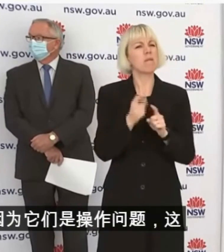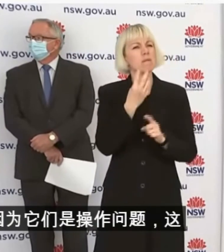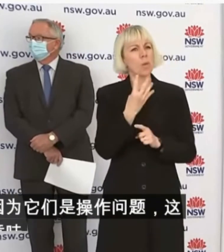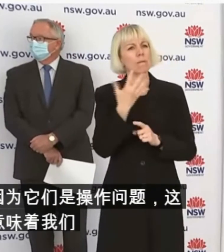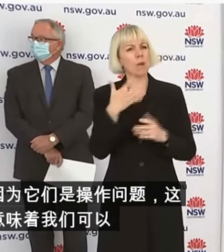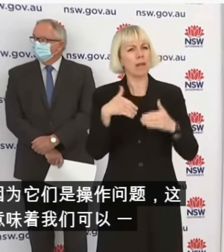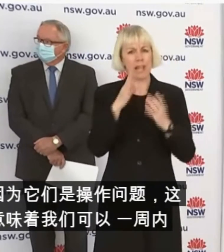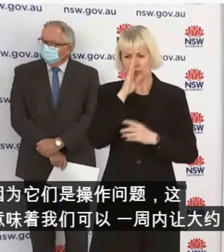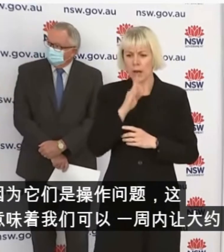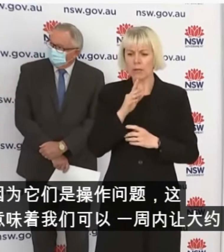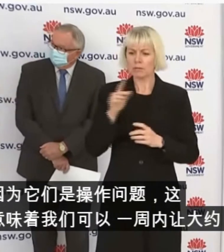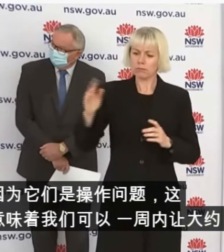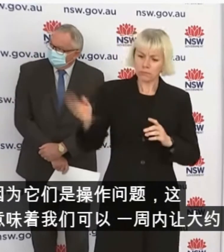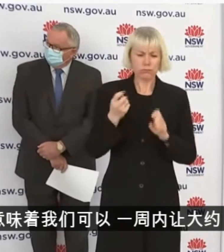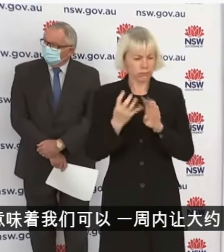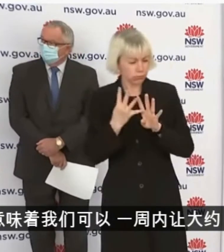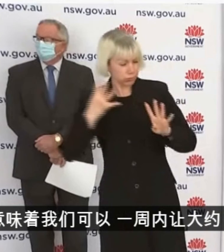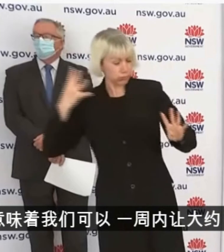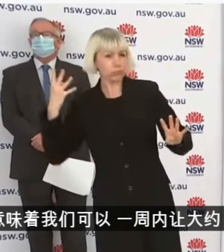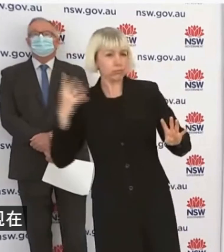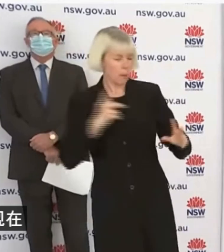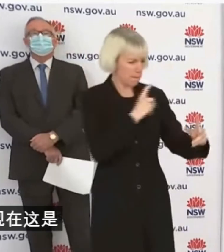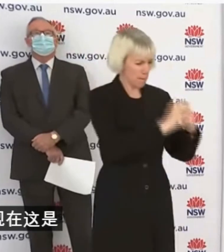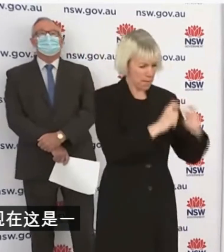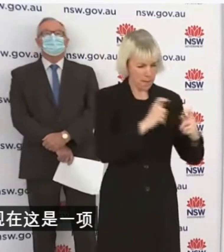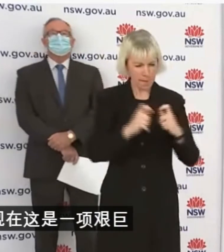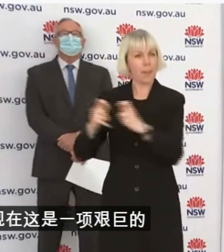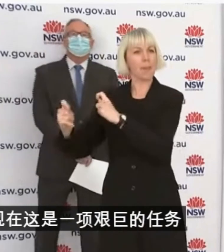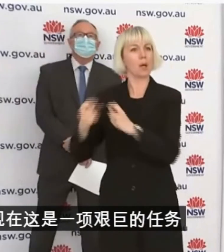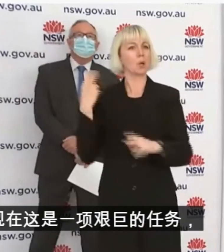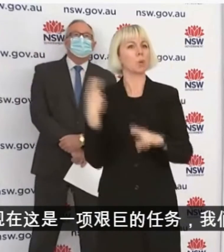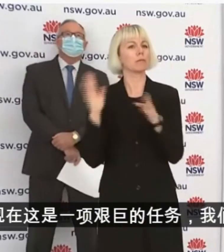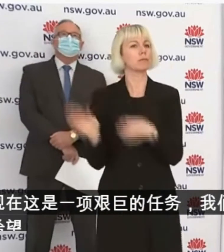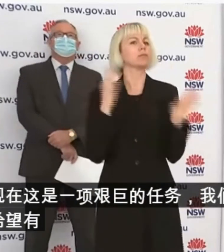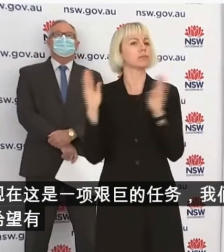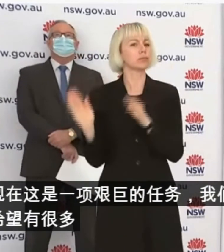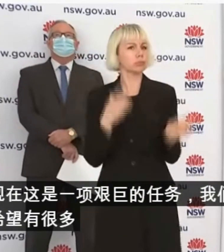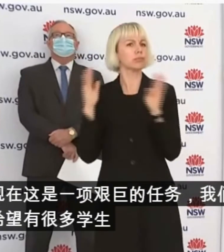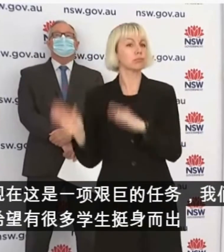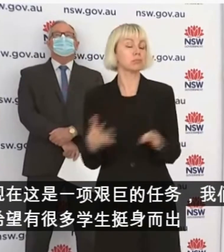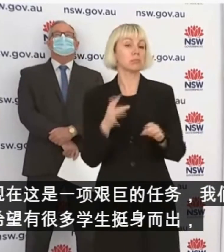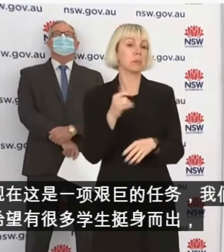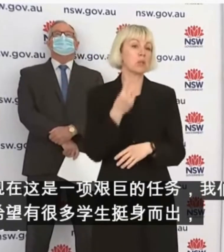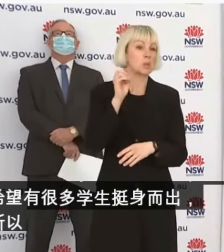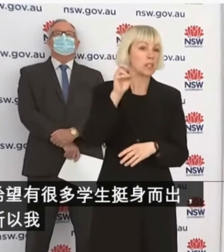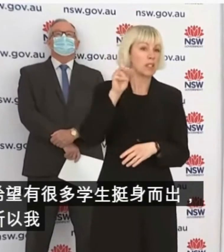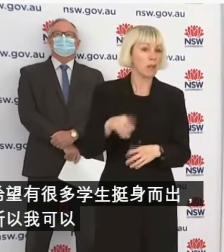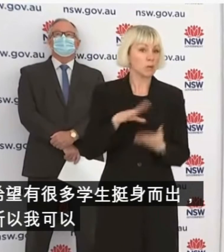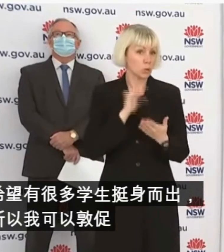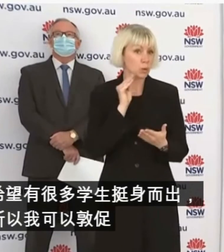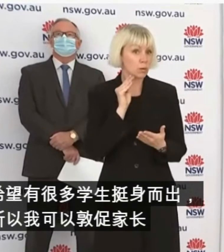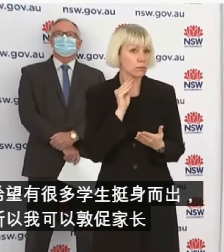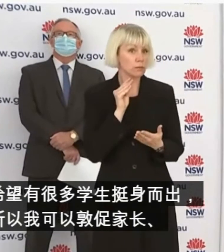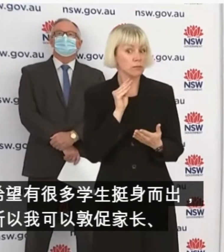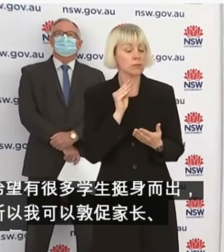and it means that we can get through around 20,000 students in a week. Now, that's a big, tall order, and we're hoping that many students come forward. So can I please